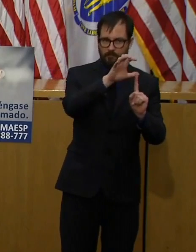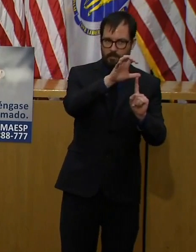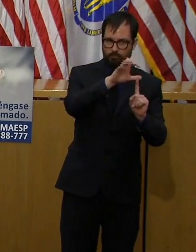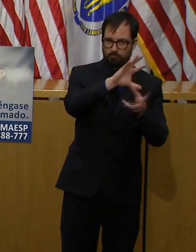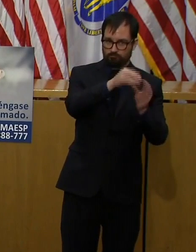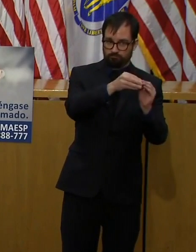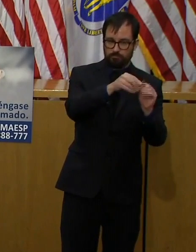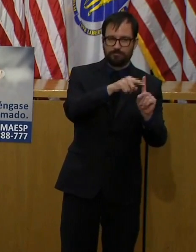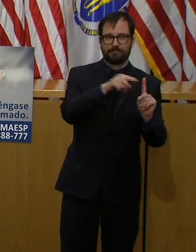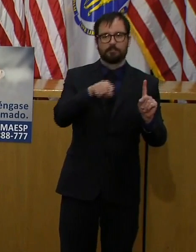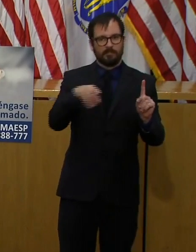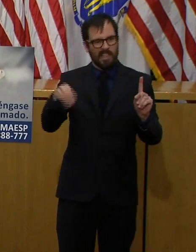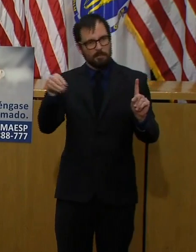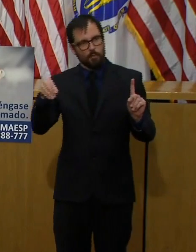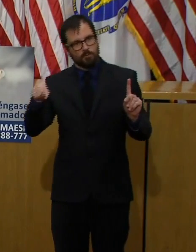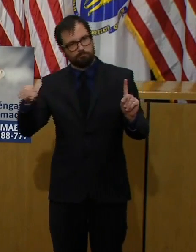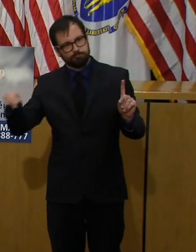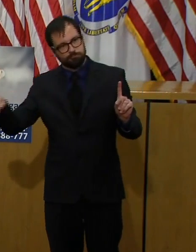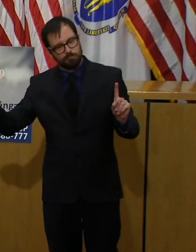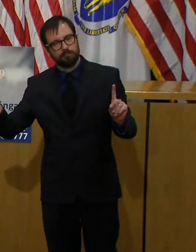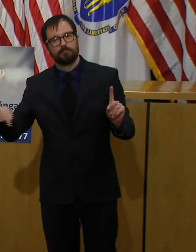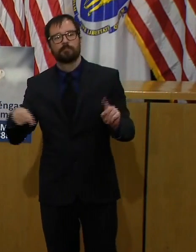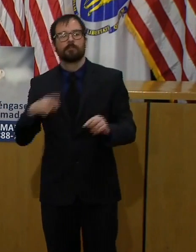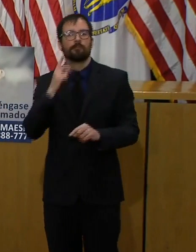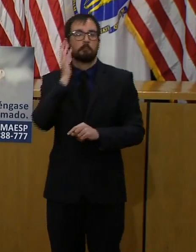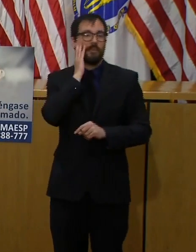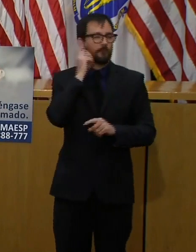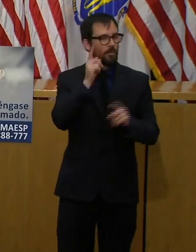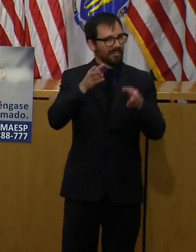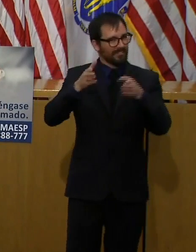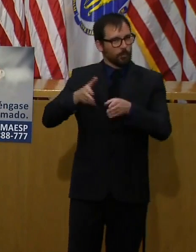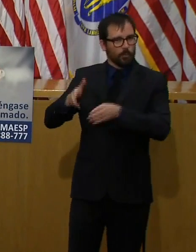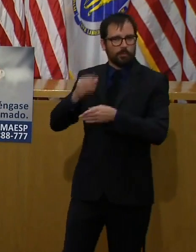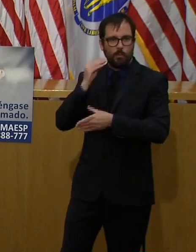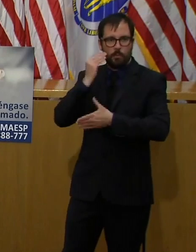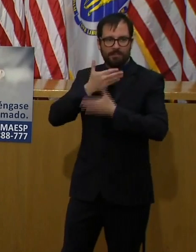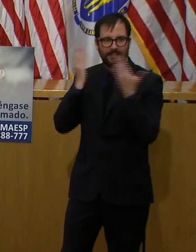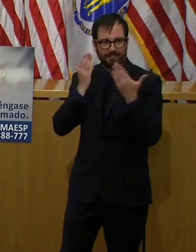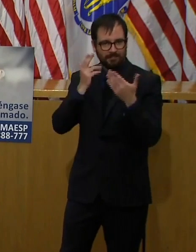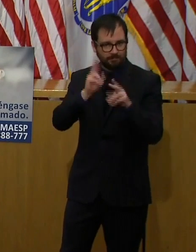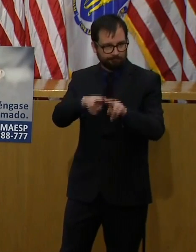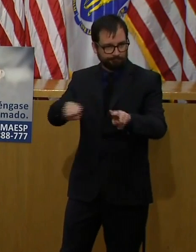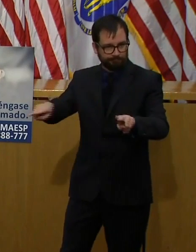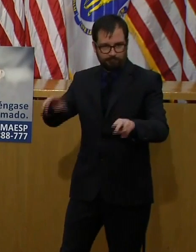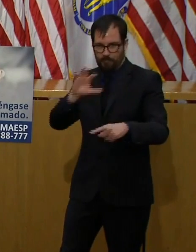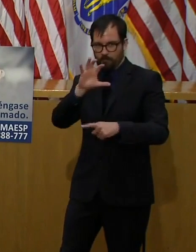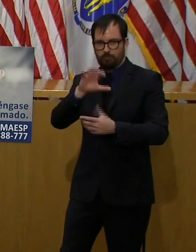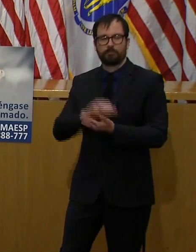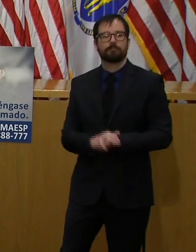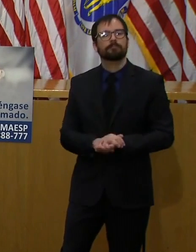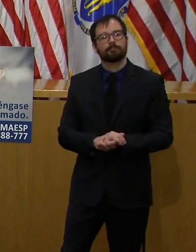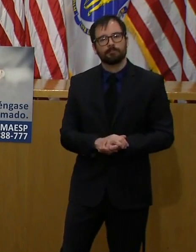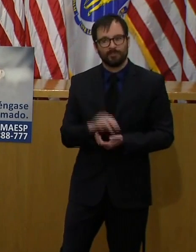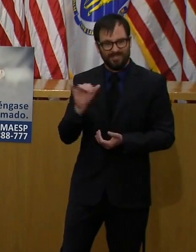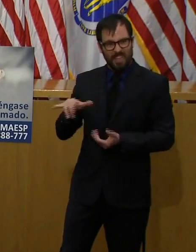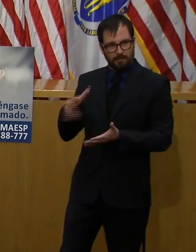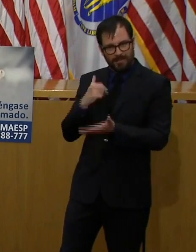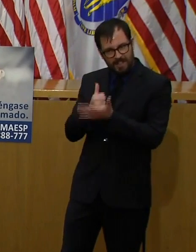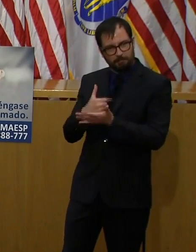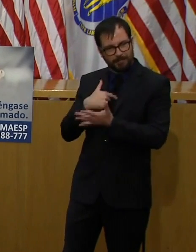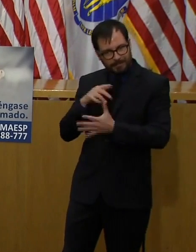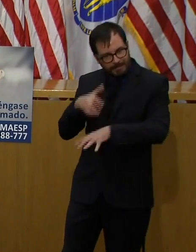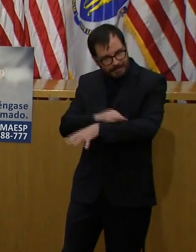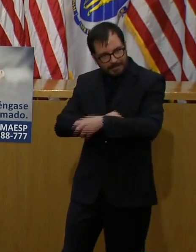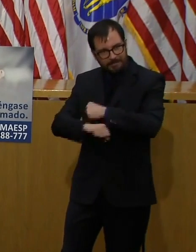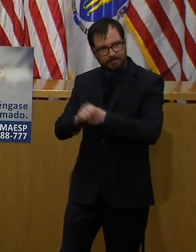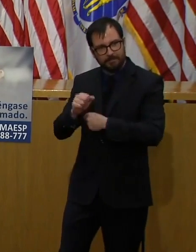So communities, working at local communities, working with them to create spread capacity for the individual shelters, and then